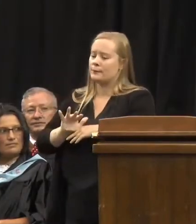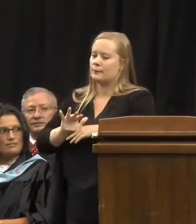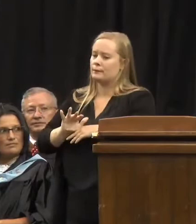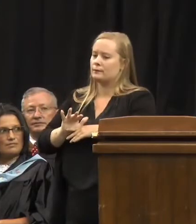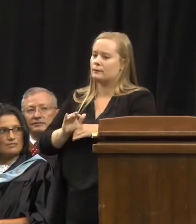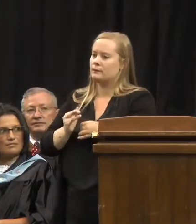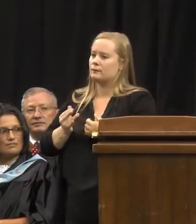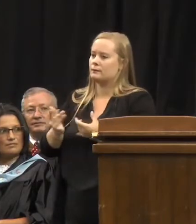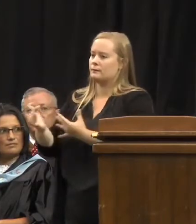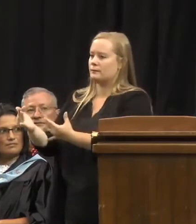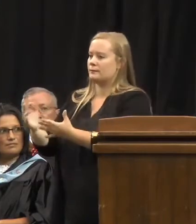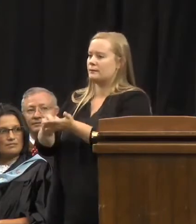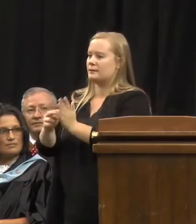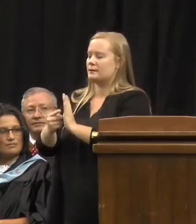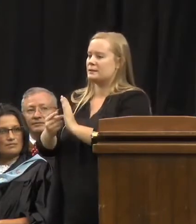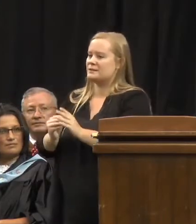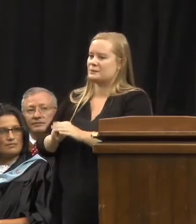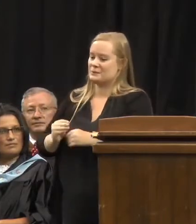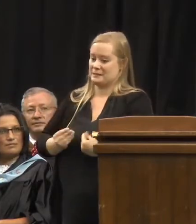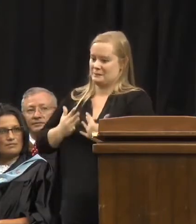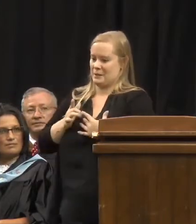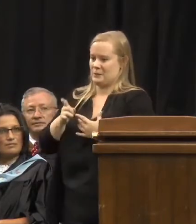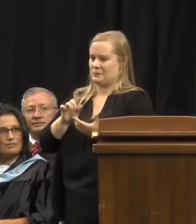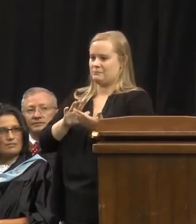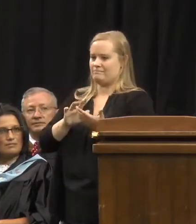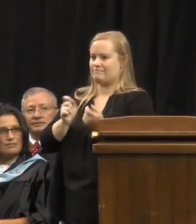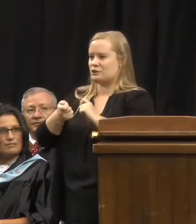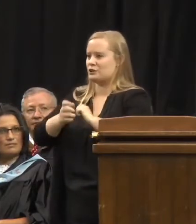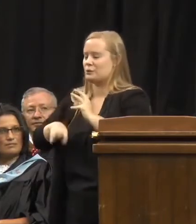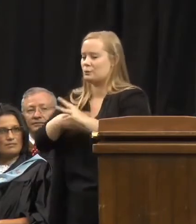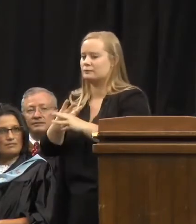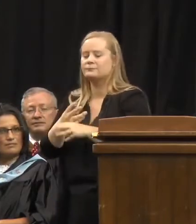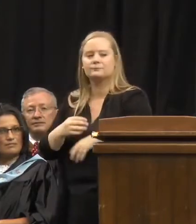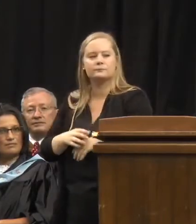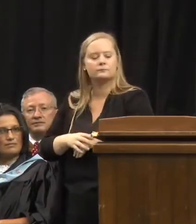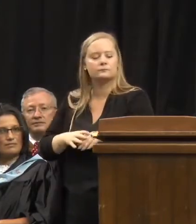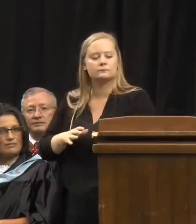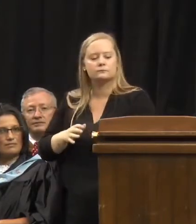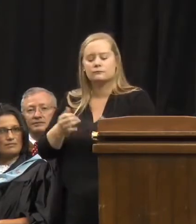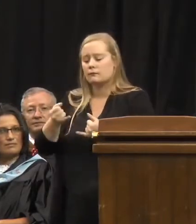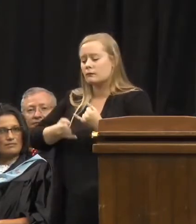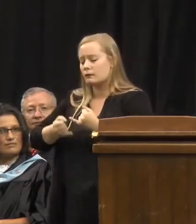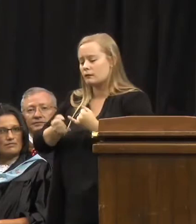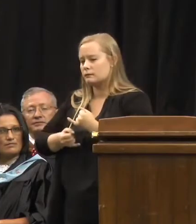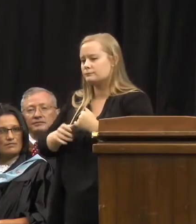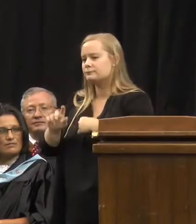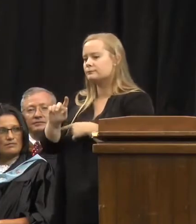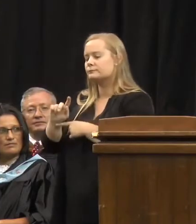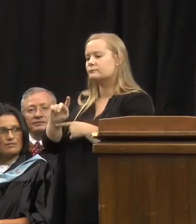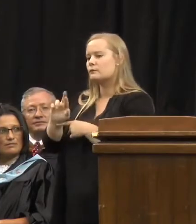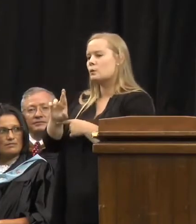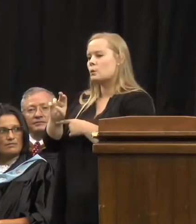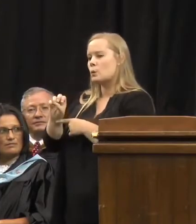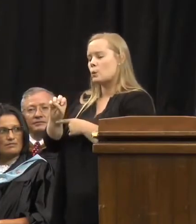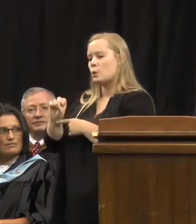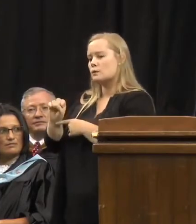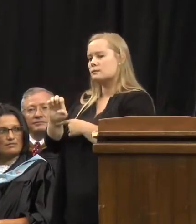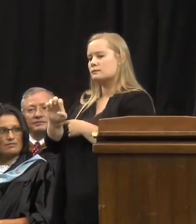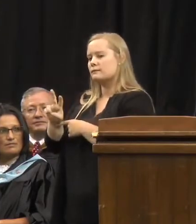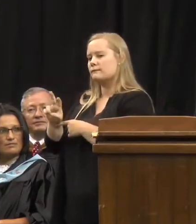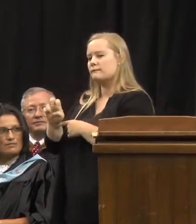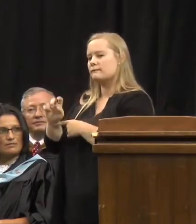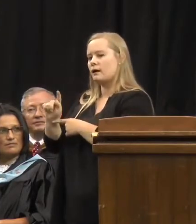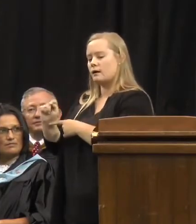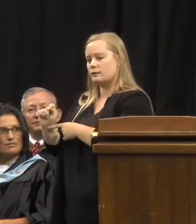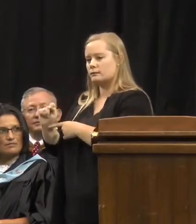fire. Lastly, dare greatly. Theodore Roosevelt, you've probably heard it.